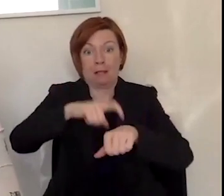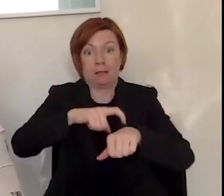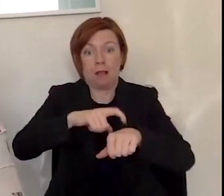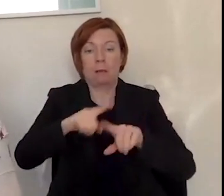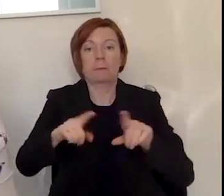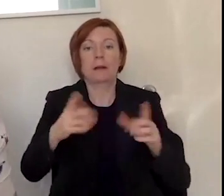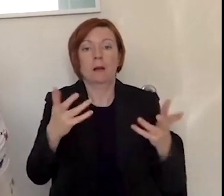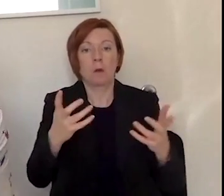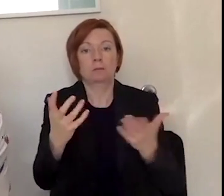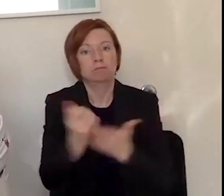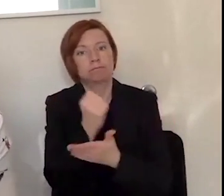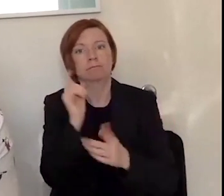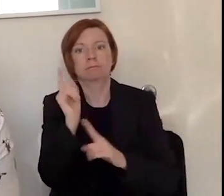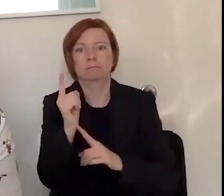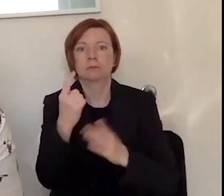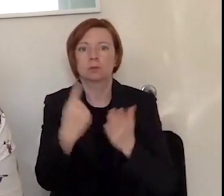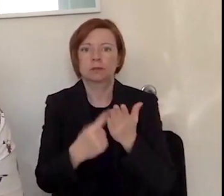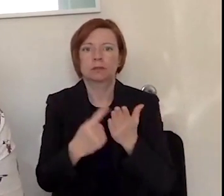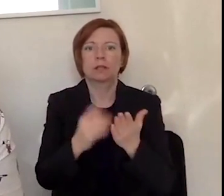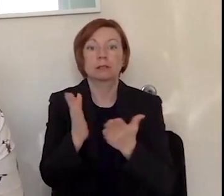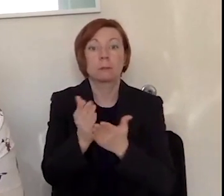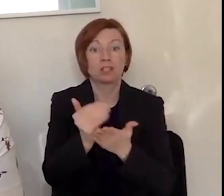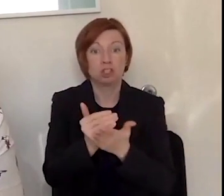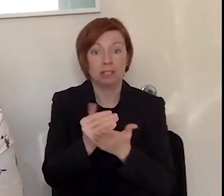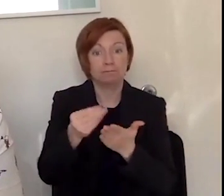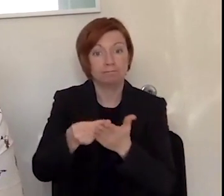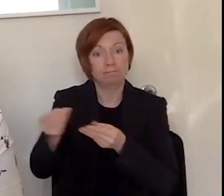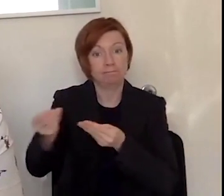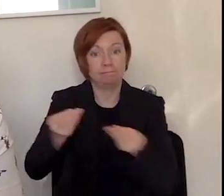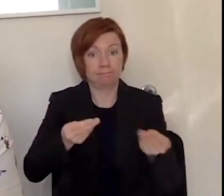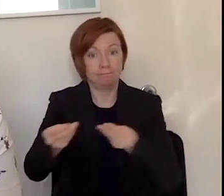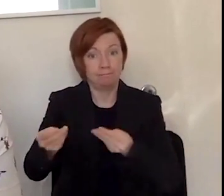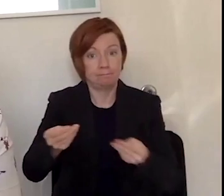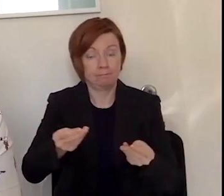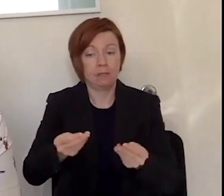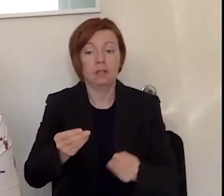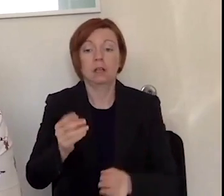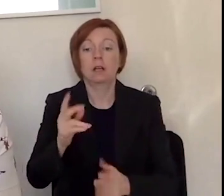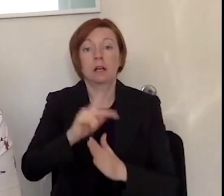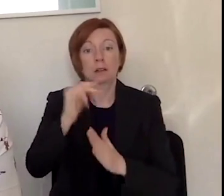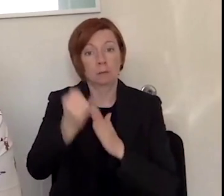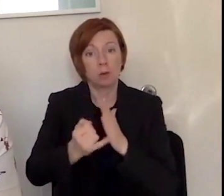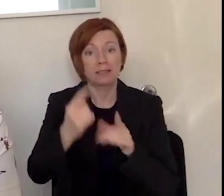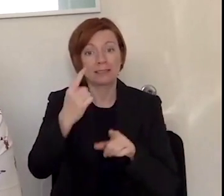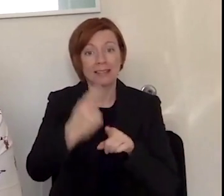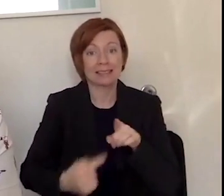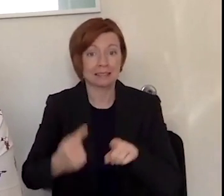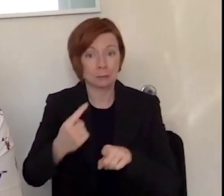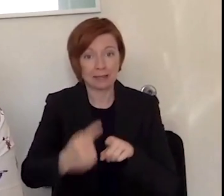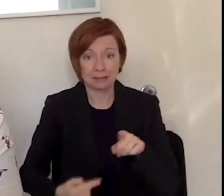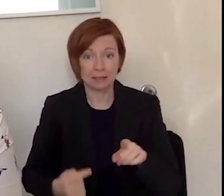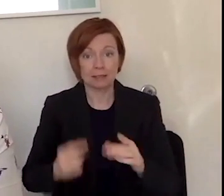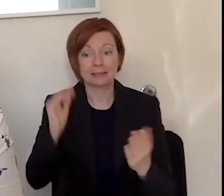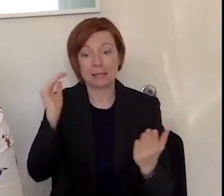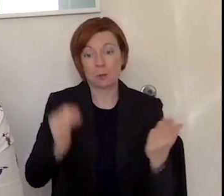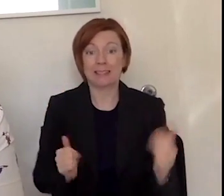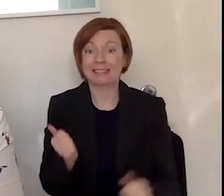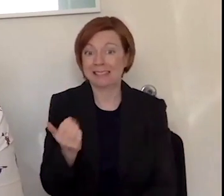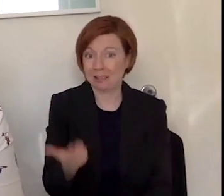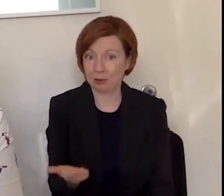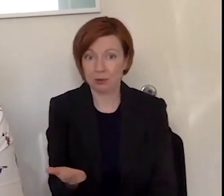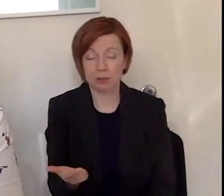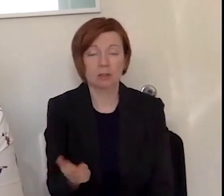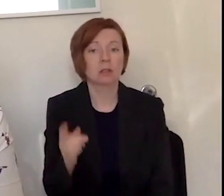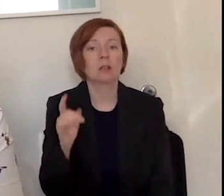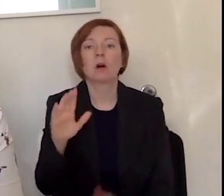want to make sure to also take a moment to talk about the budget quickly. The project expenses that you list out